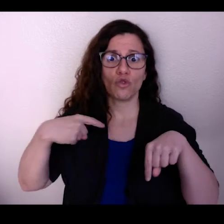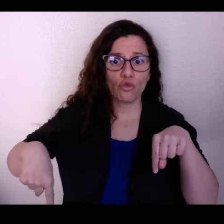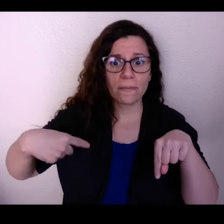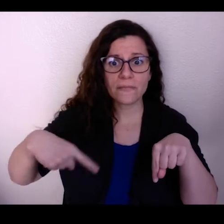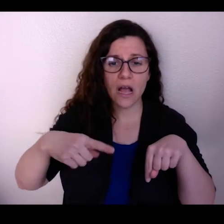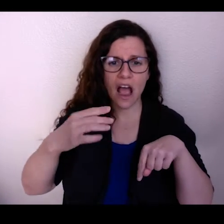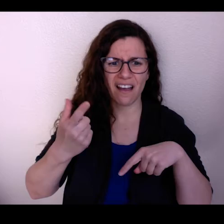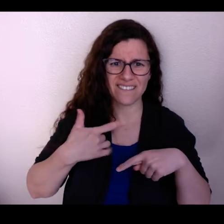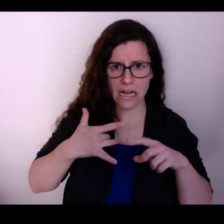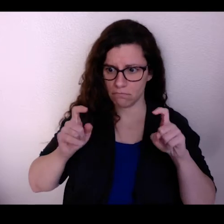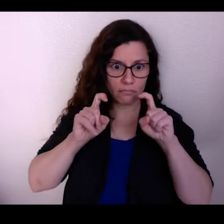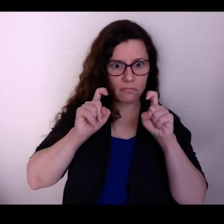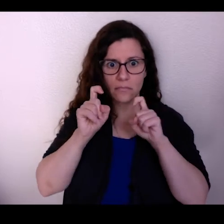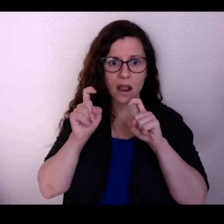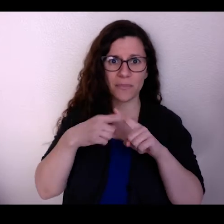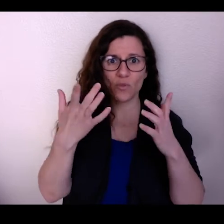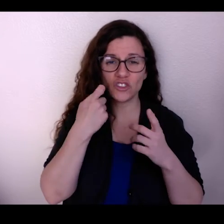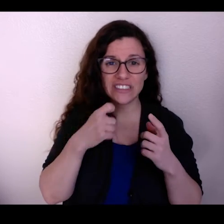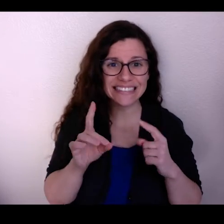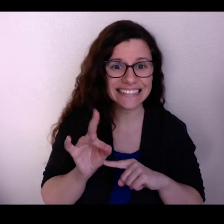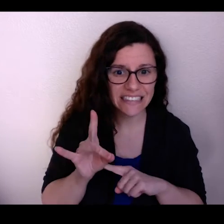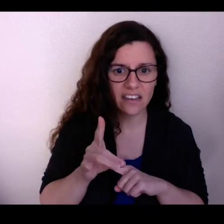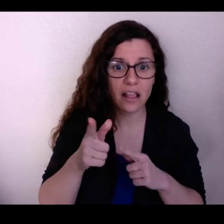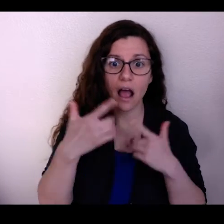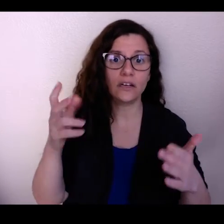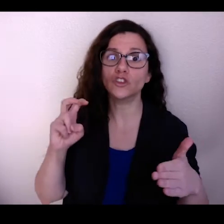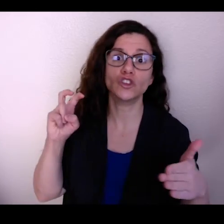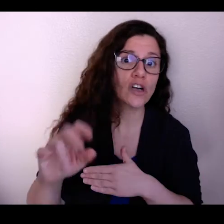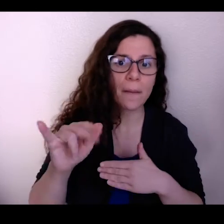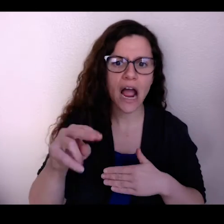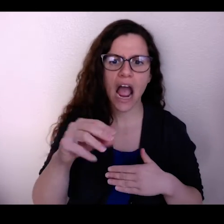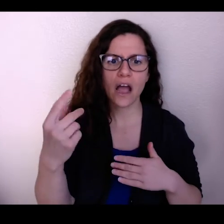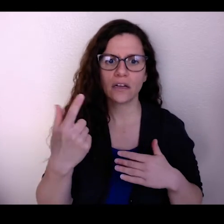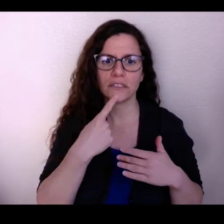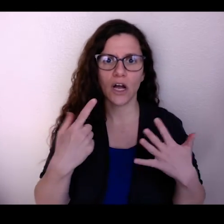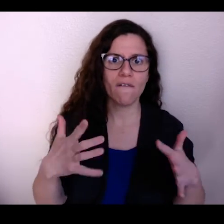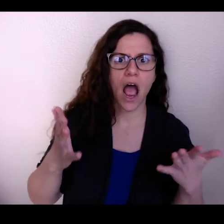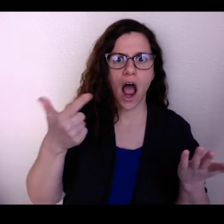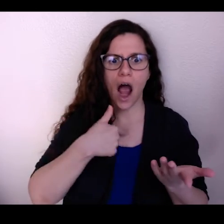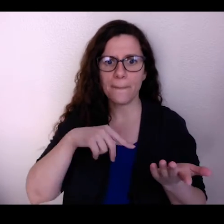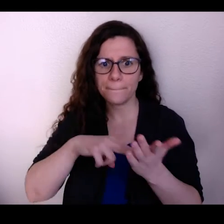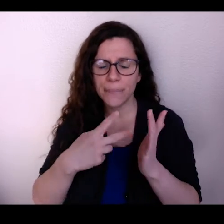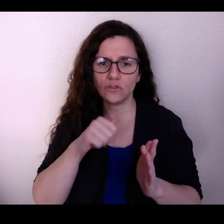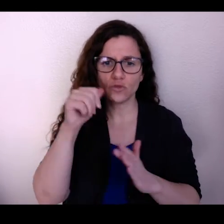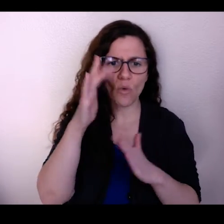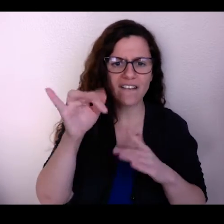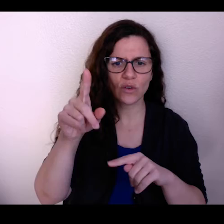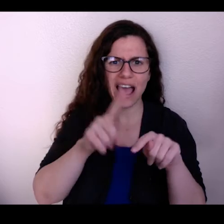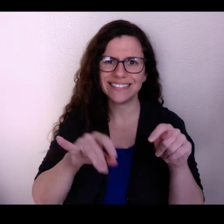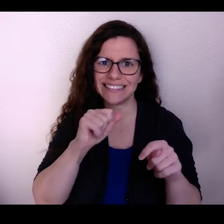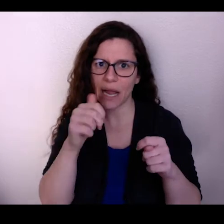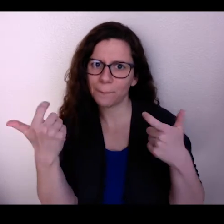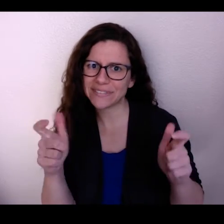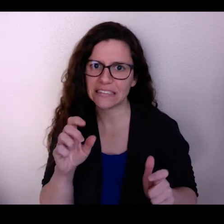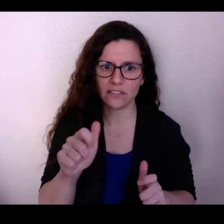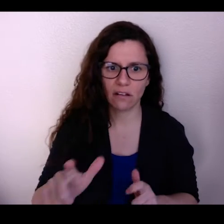undermining everything you've just done by jumping in and saying nervously, I mean,